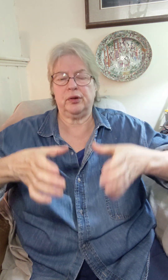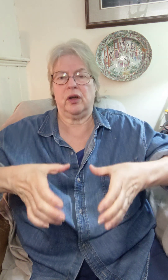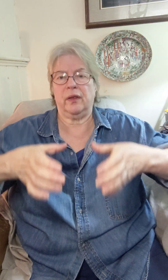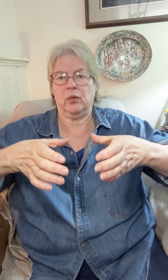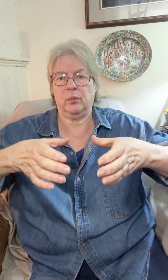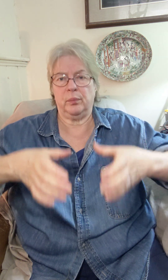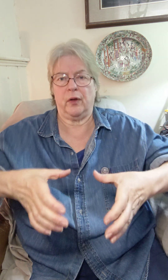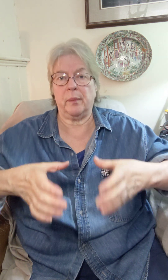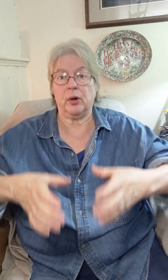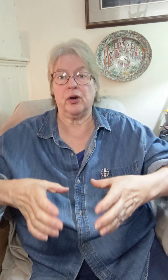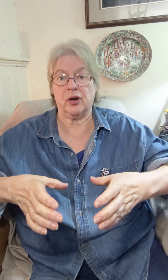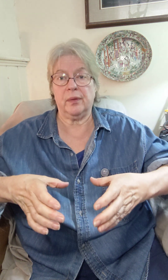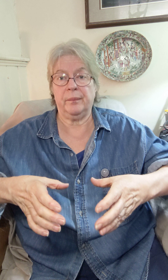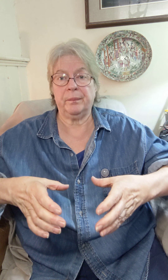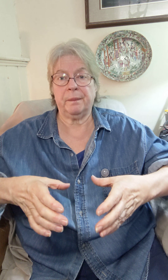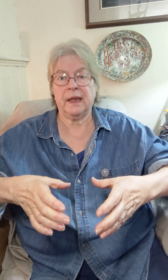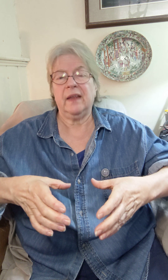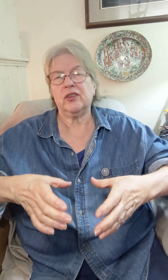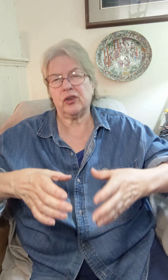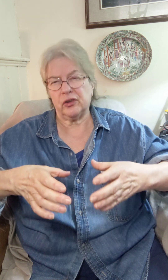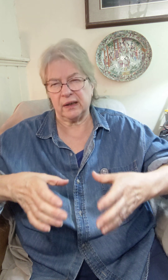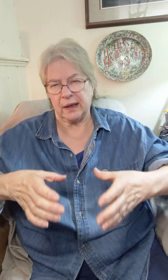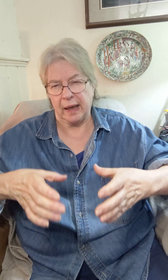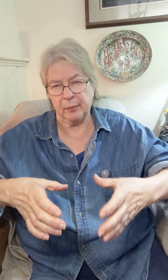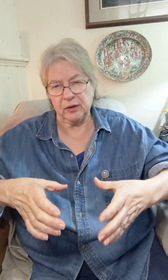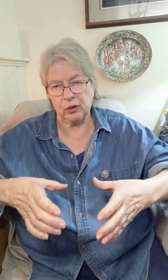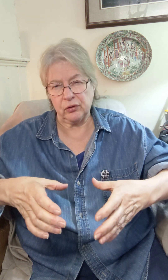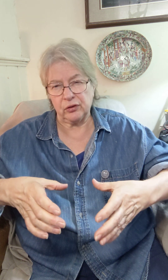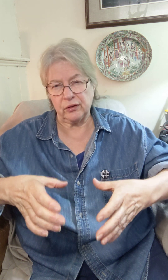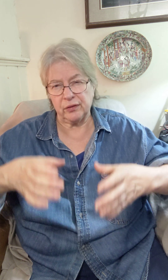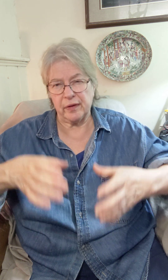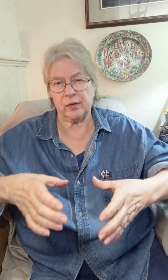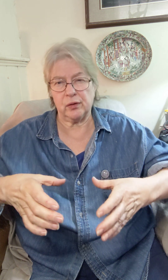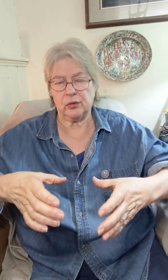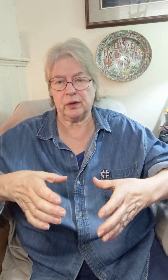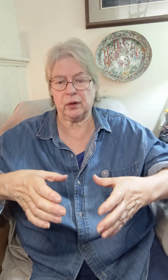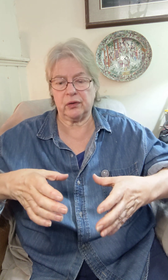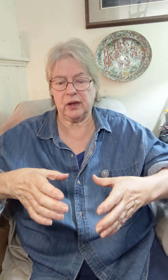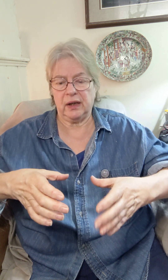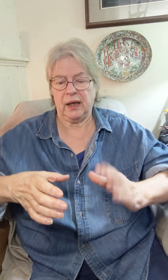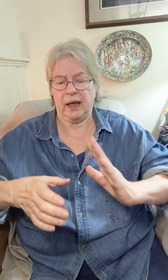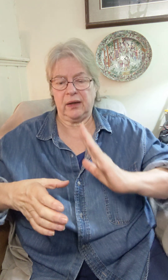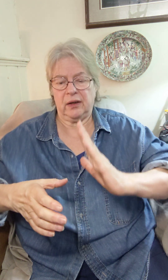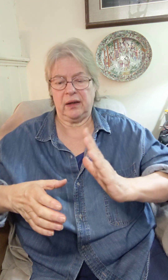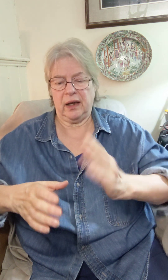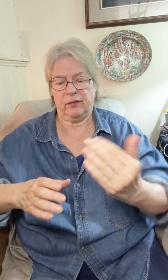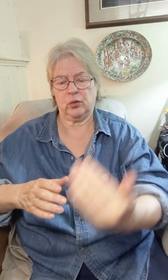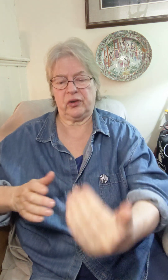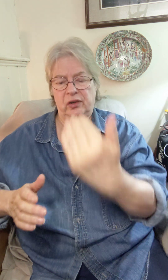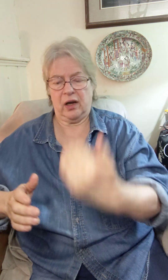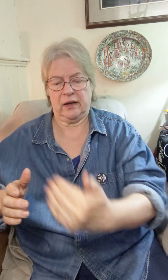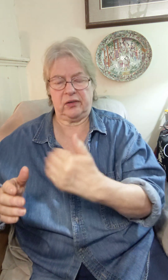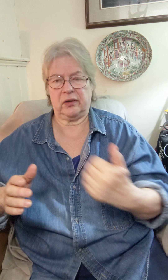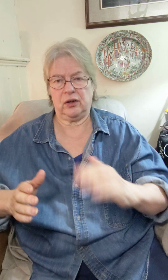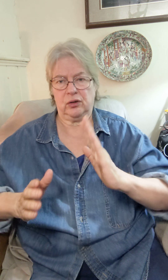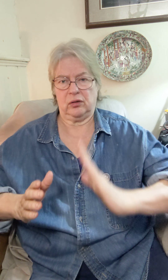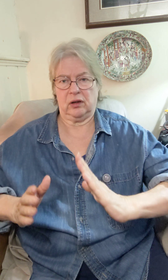on the burner. This is also like a camping toaster if you've ever used one of those, and it had 4 sides, and you